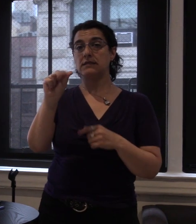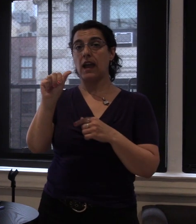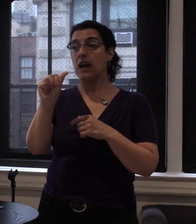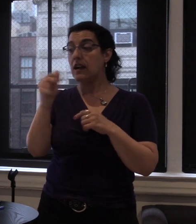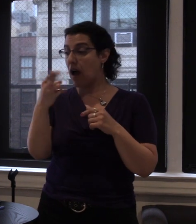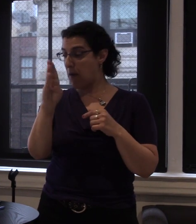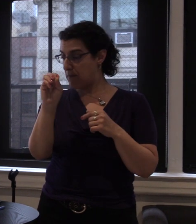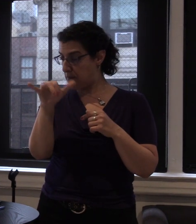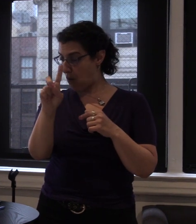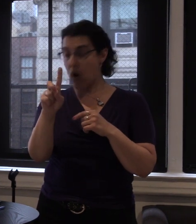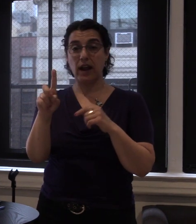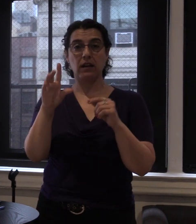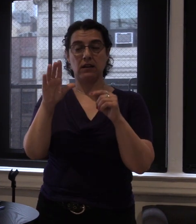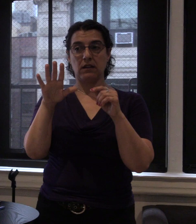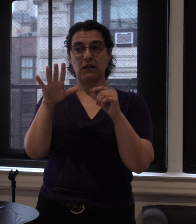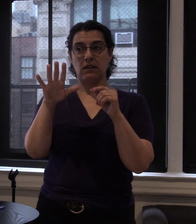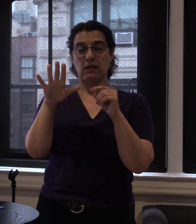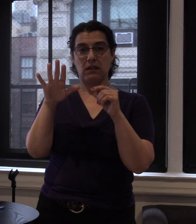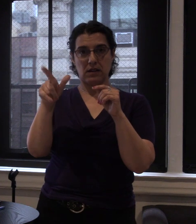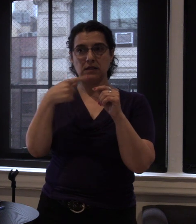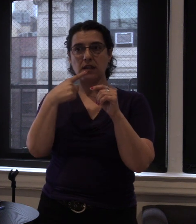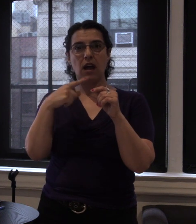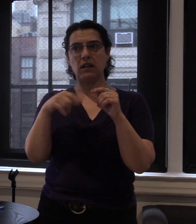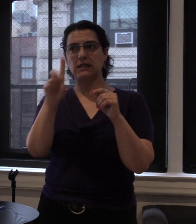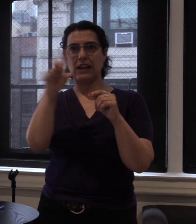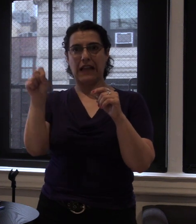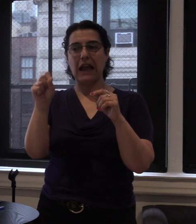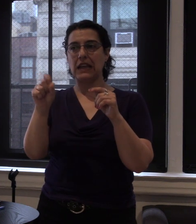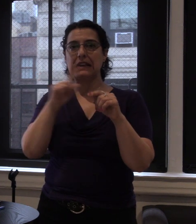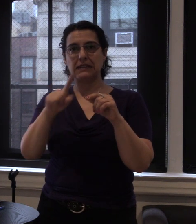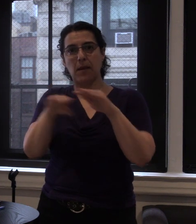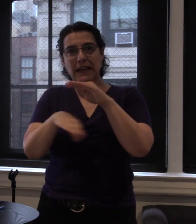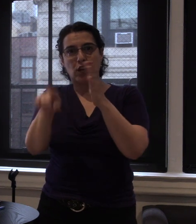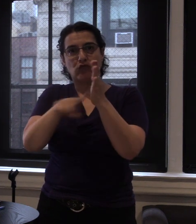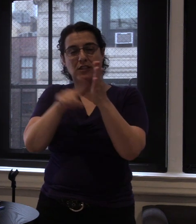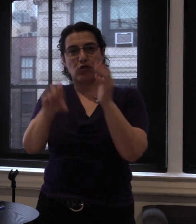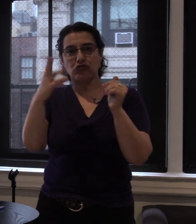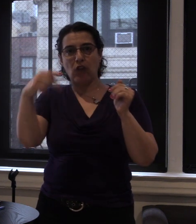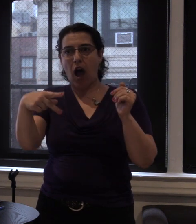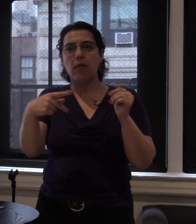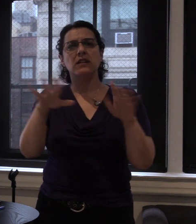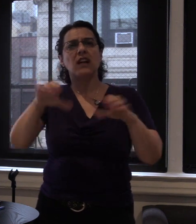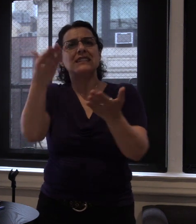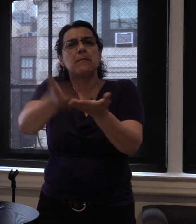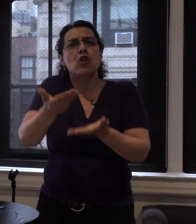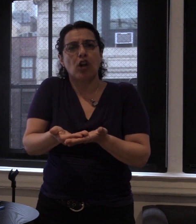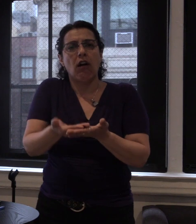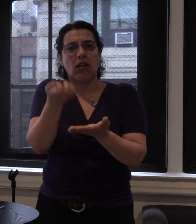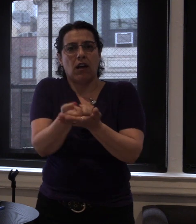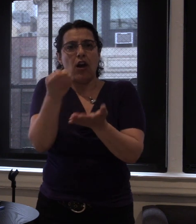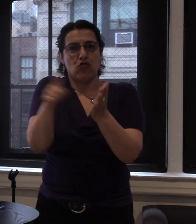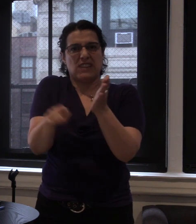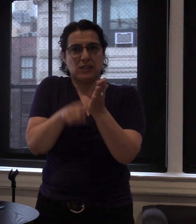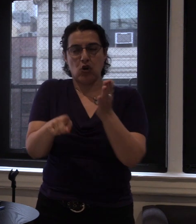president, said, data society is a basic research shop that does empirical research. I didn't know what empirical research is, so I